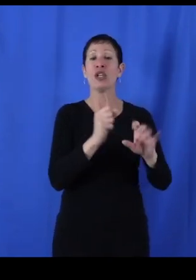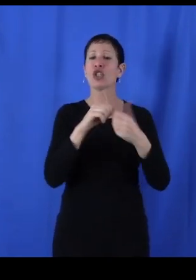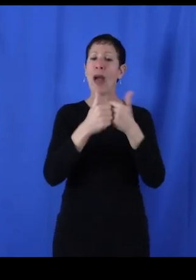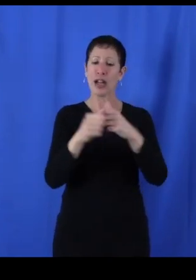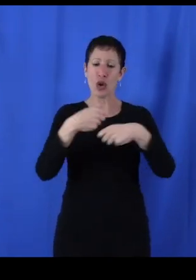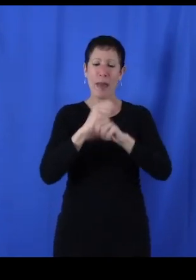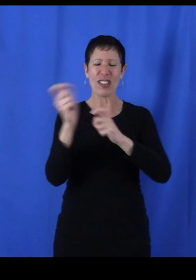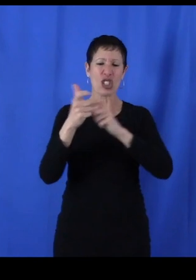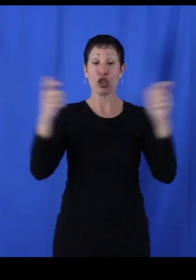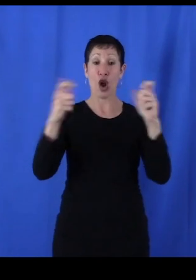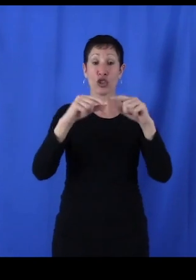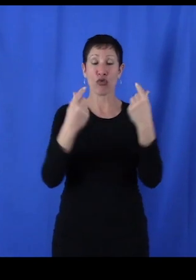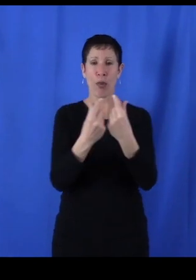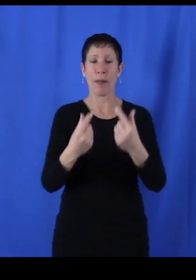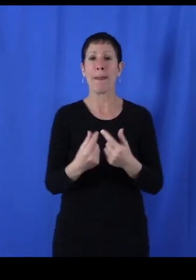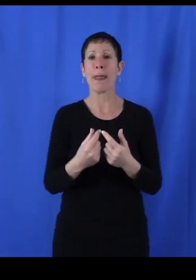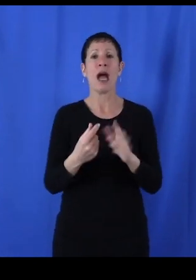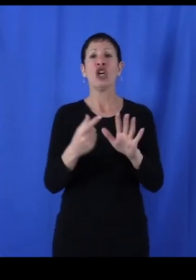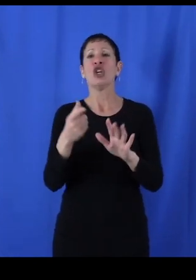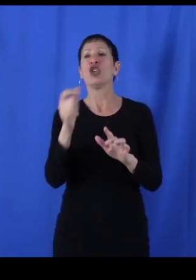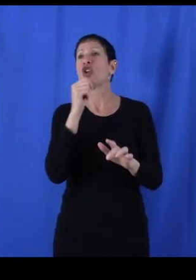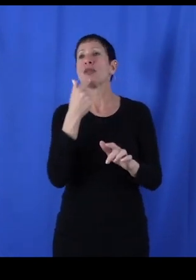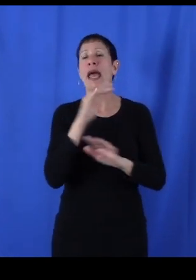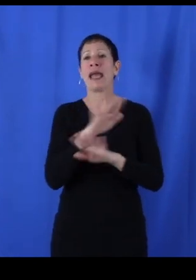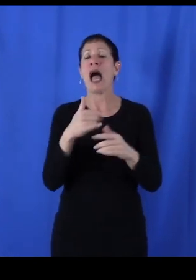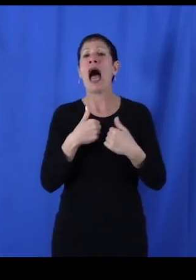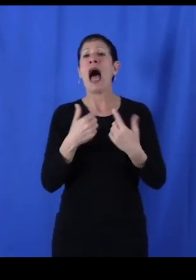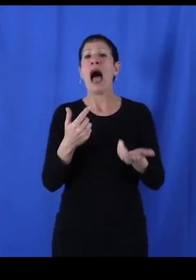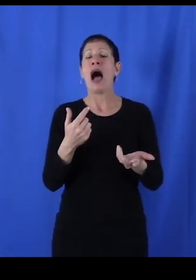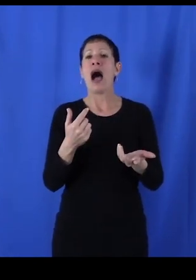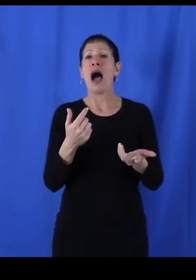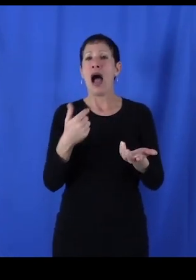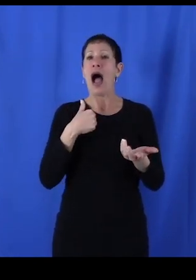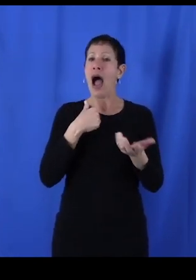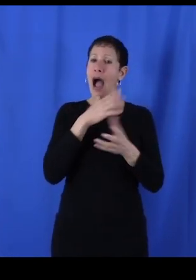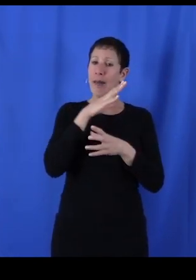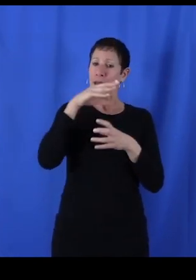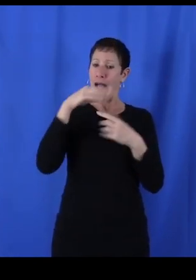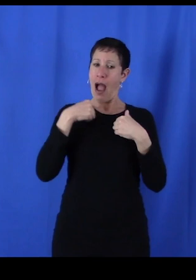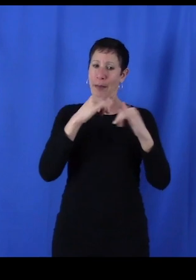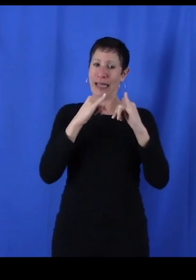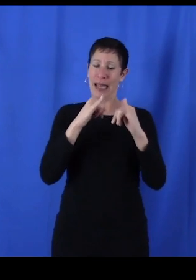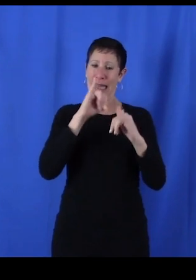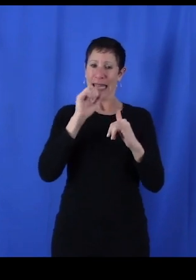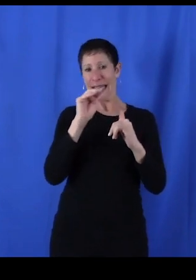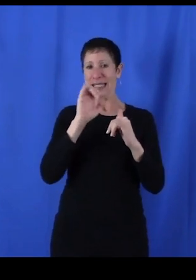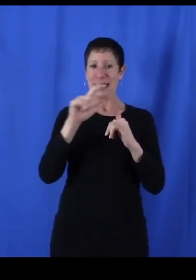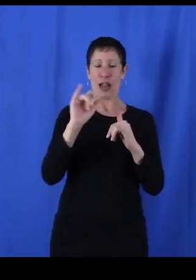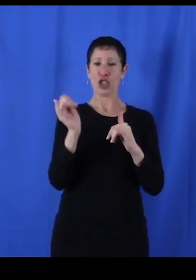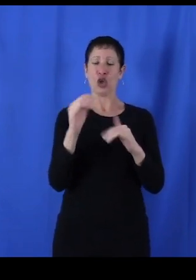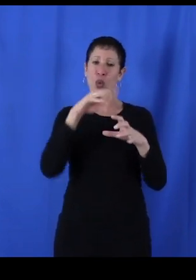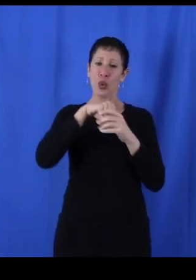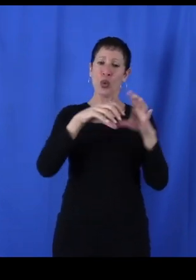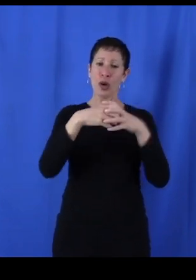of larger group, right? You don't say, okay, yes, I'm an incel too. You make sure